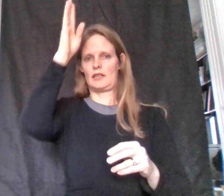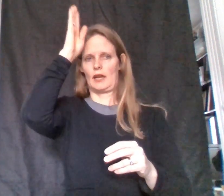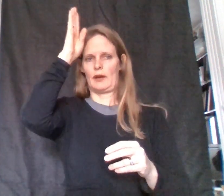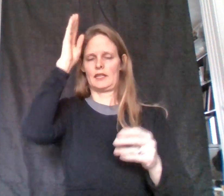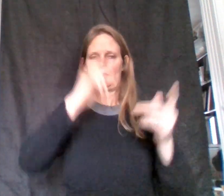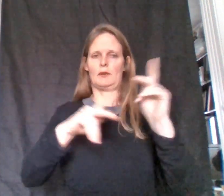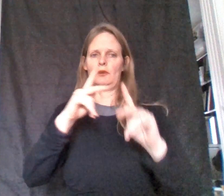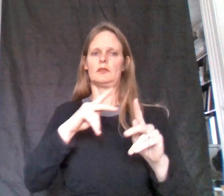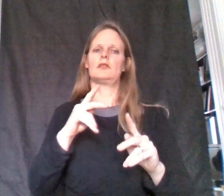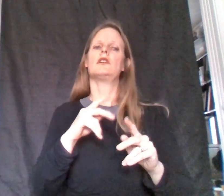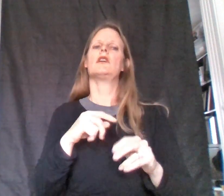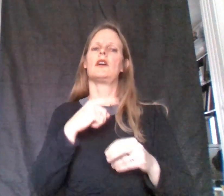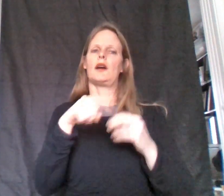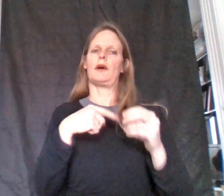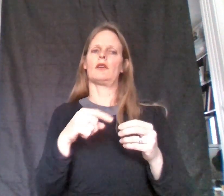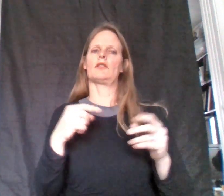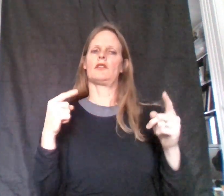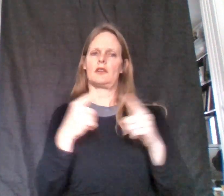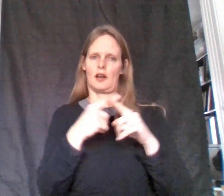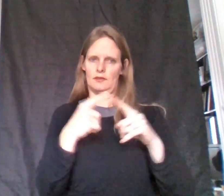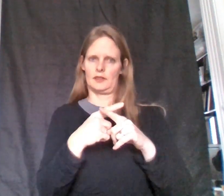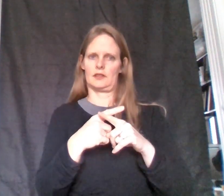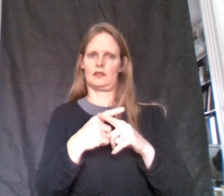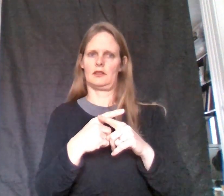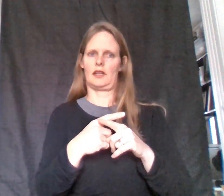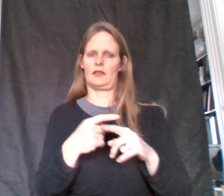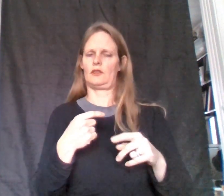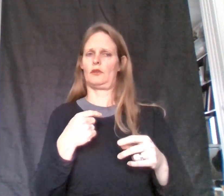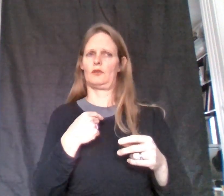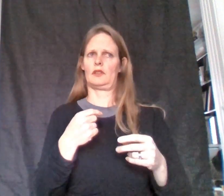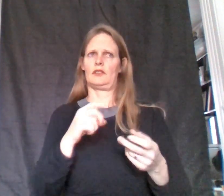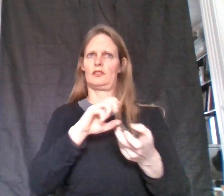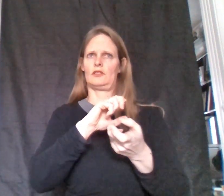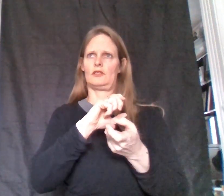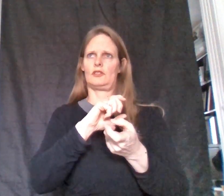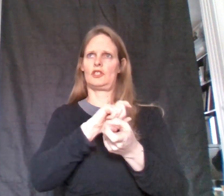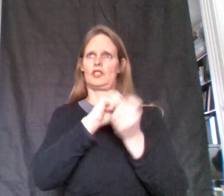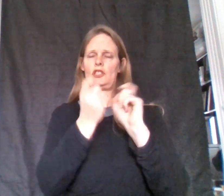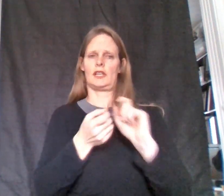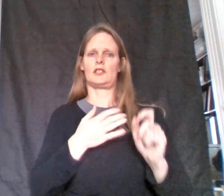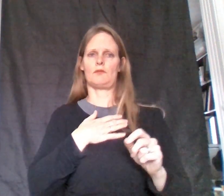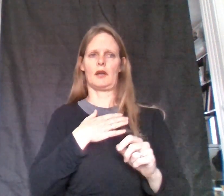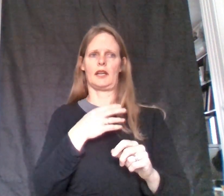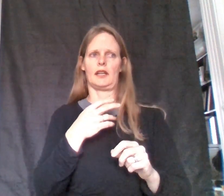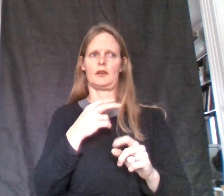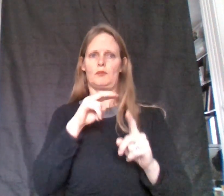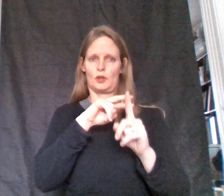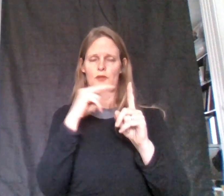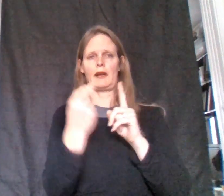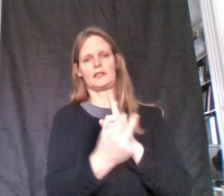Iraqi people about the conflict. And so it's changed my perspective.